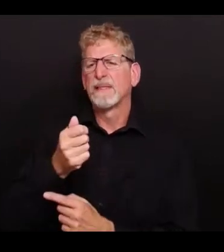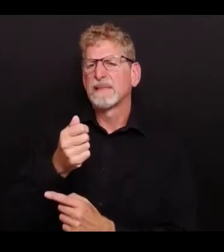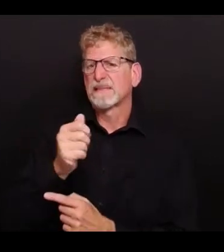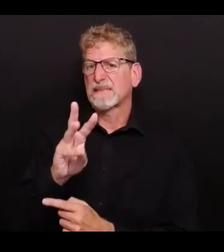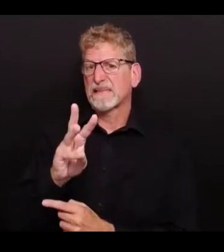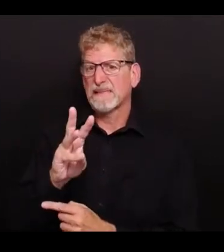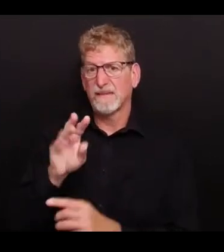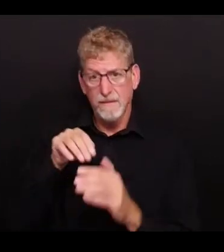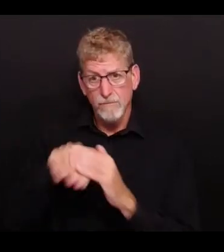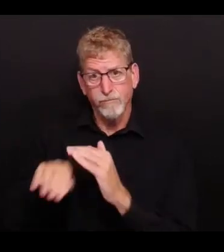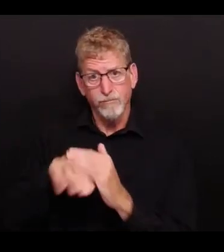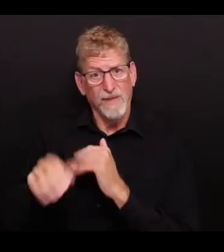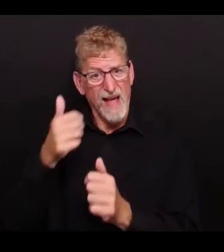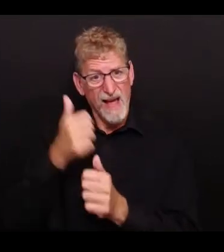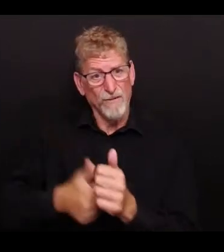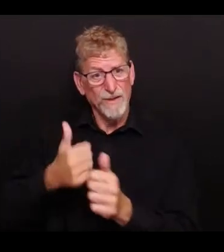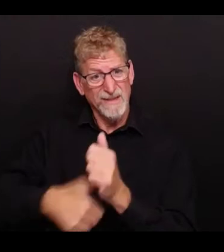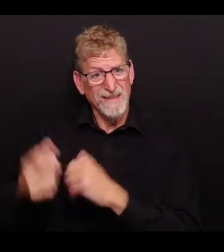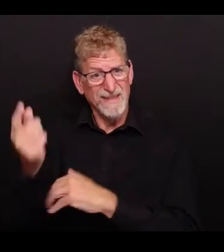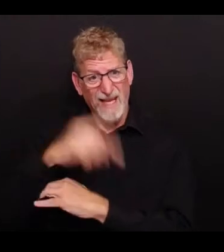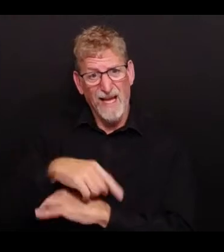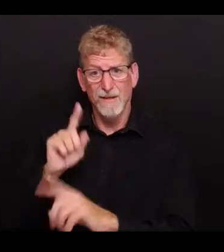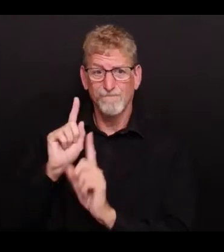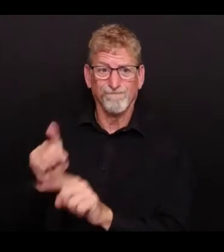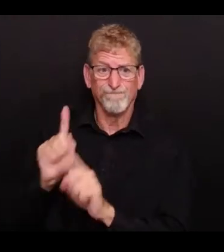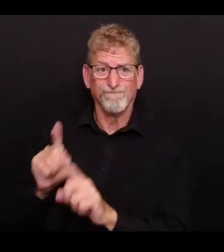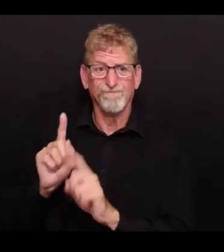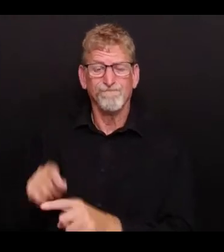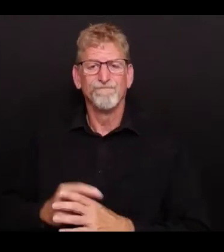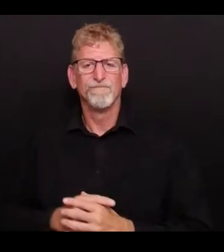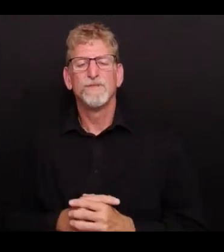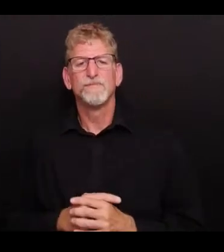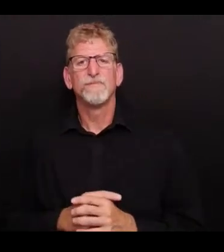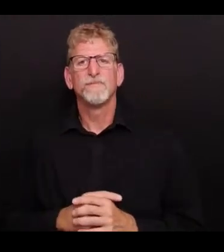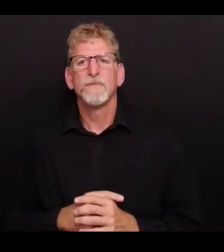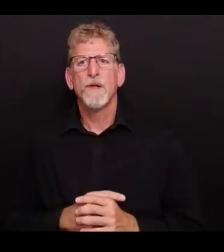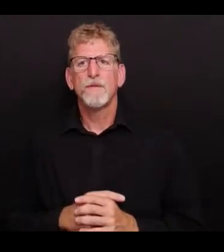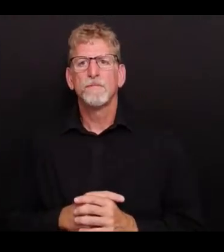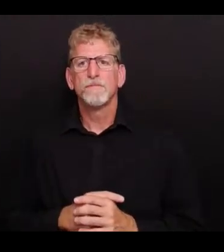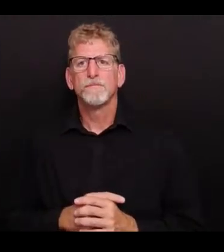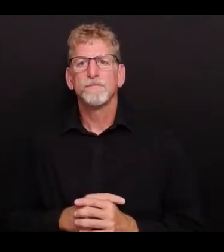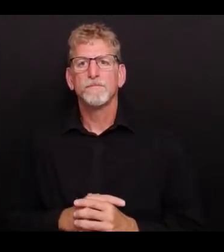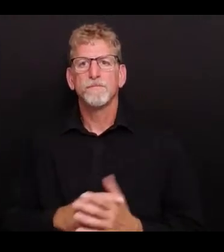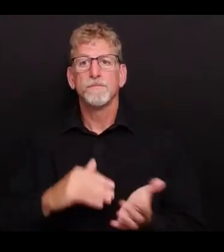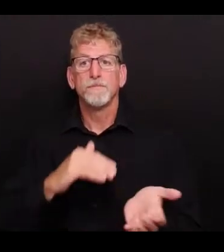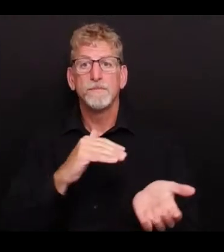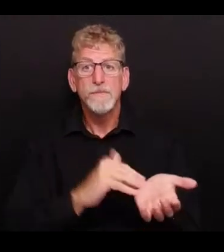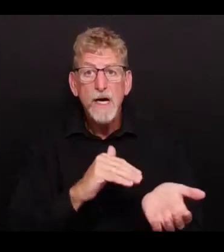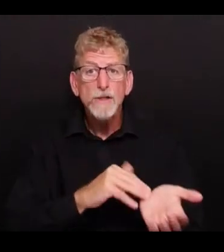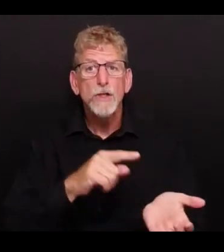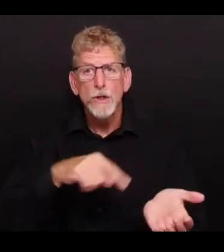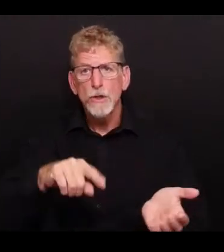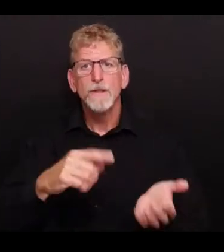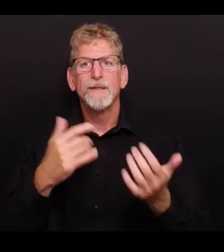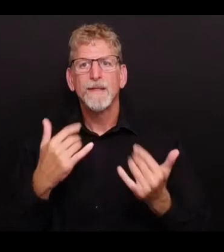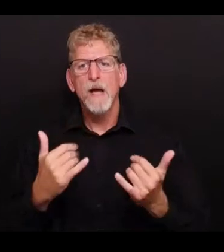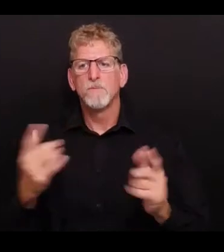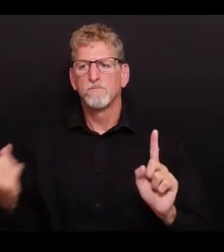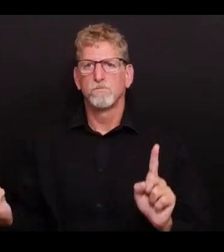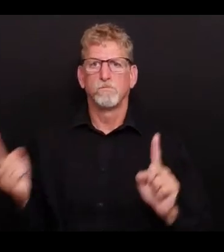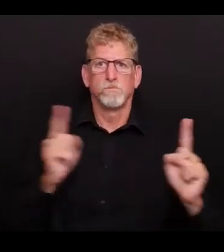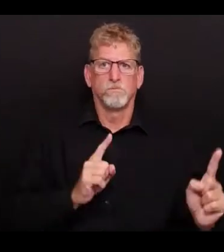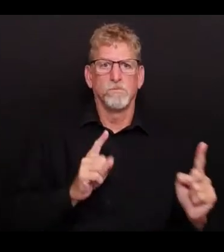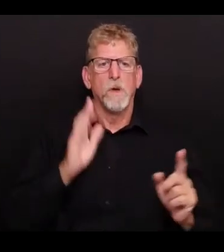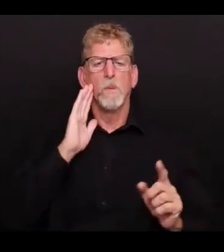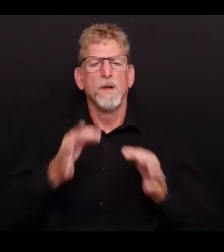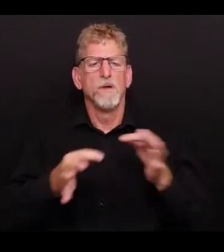this last week. As Dr. Chomolo will comment further, it's just important to note that among our highest